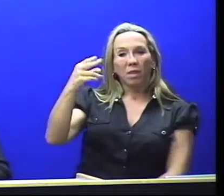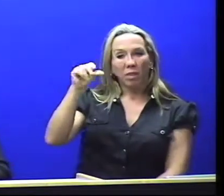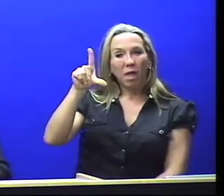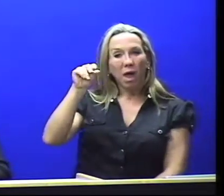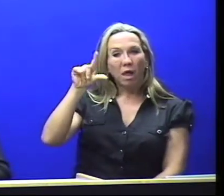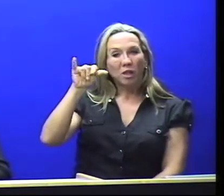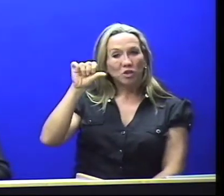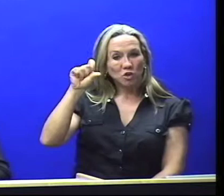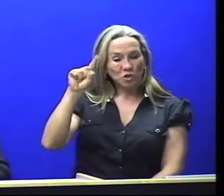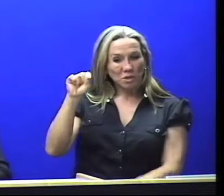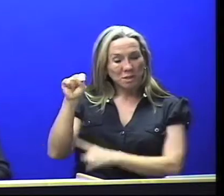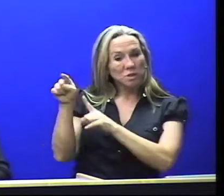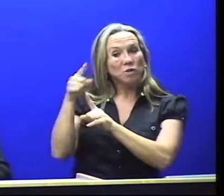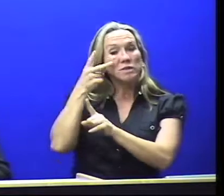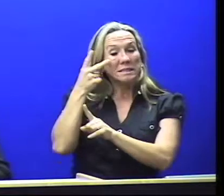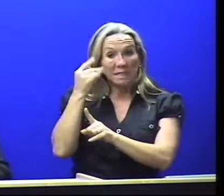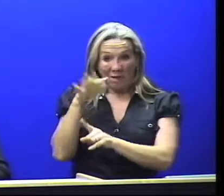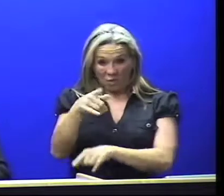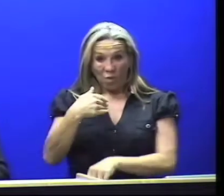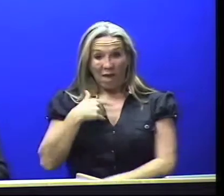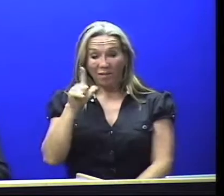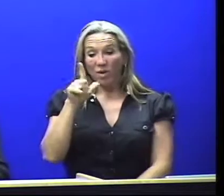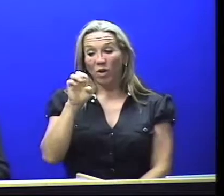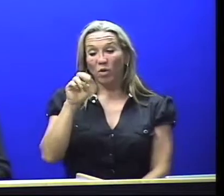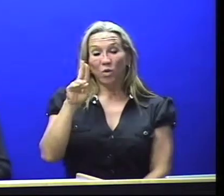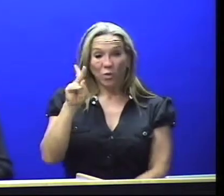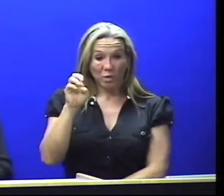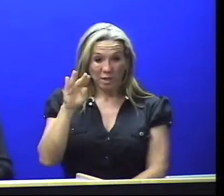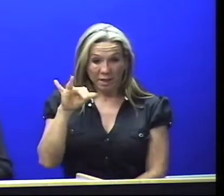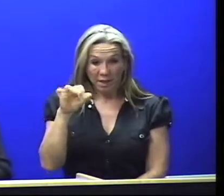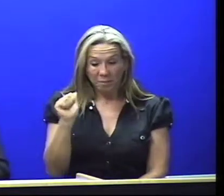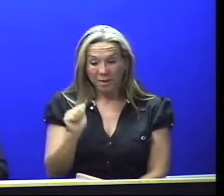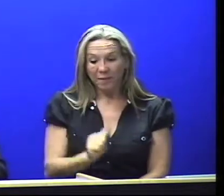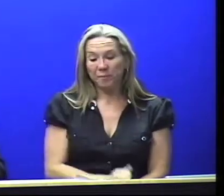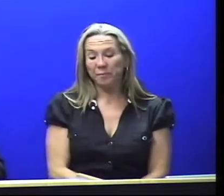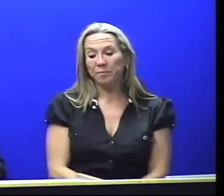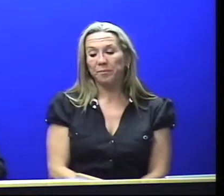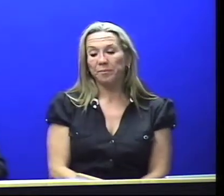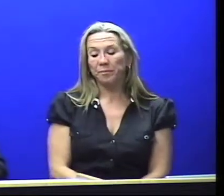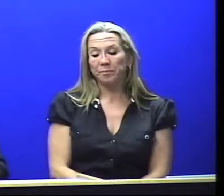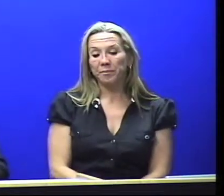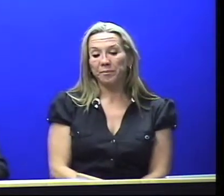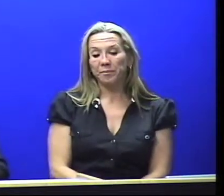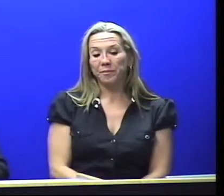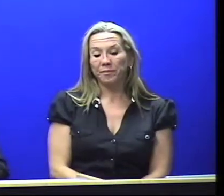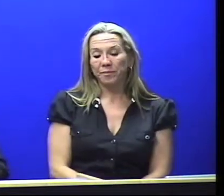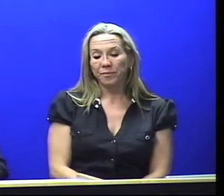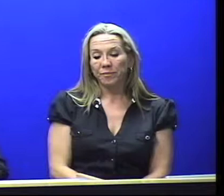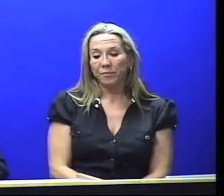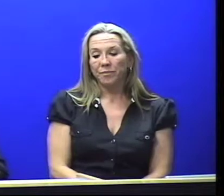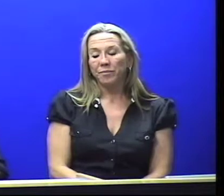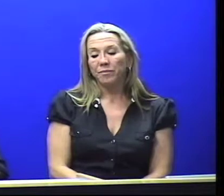might have leukemia. Now, the